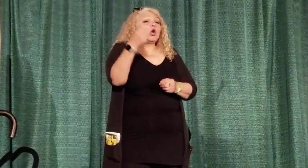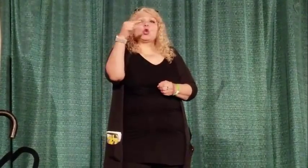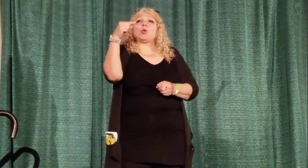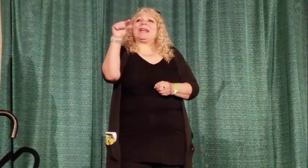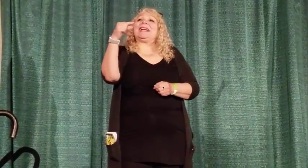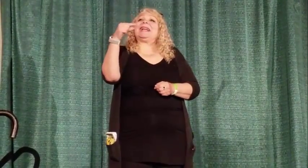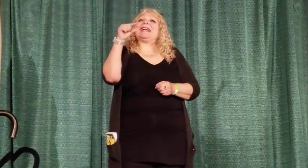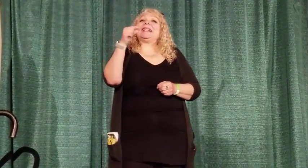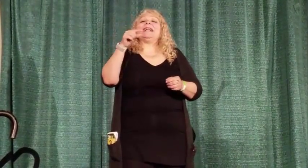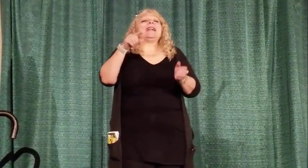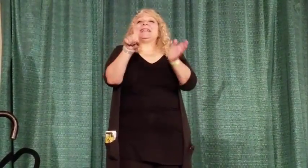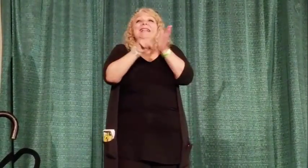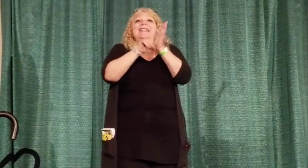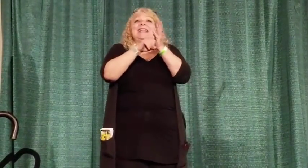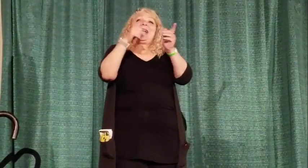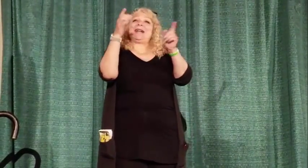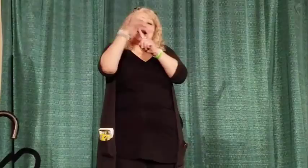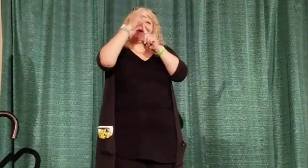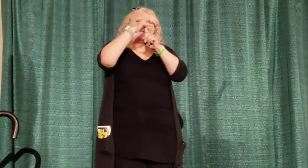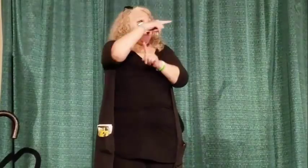Greens! Right!